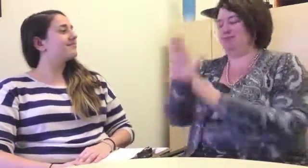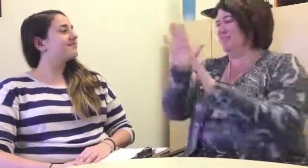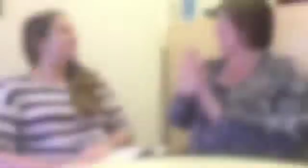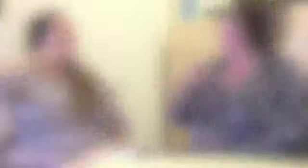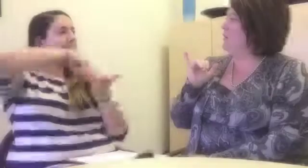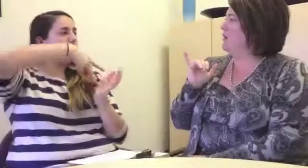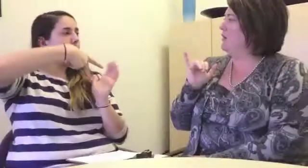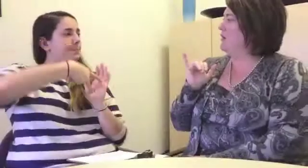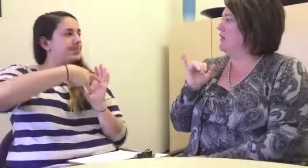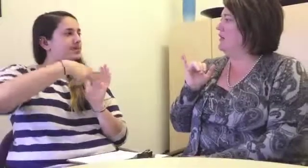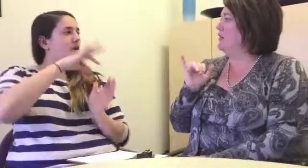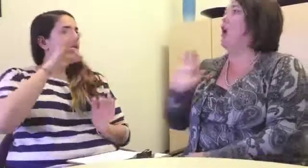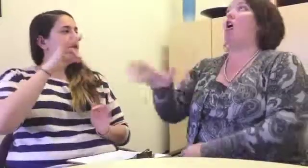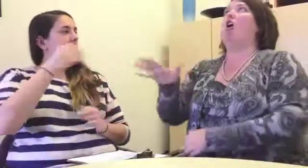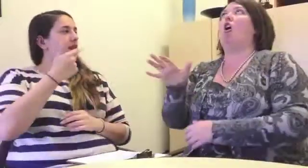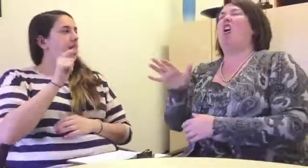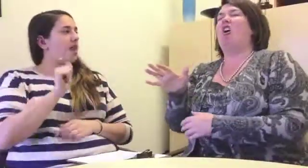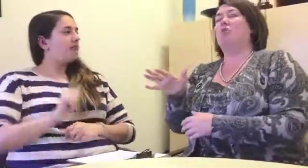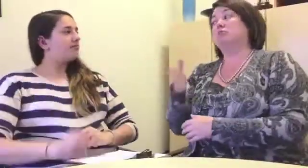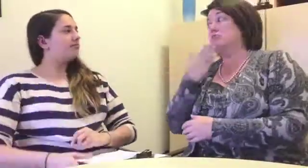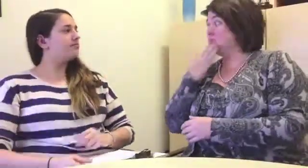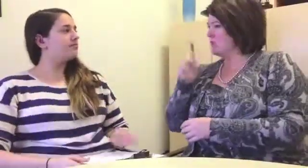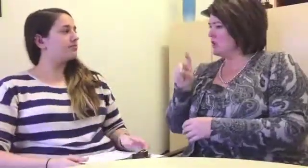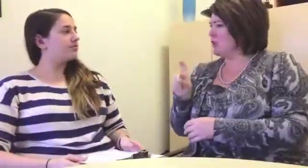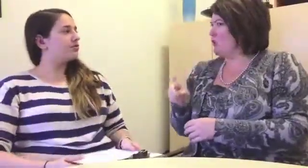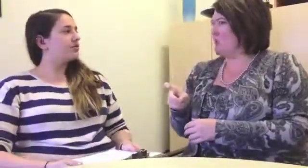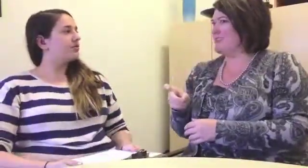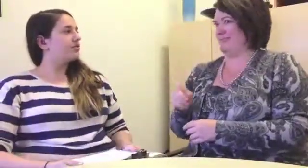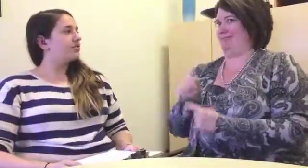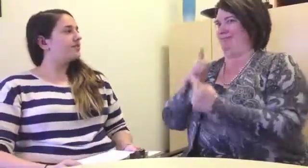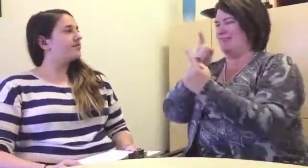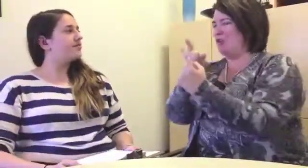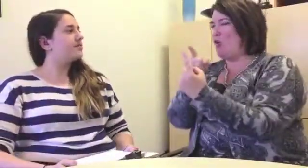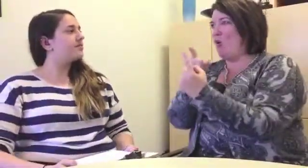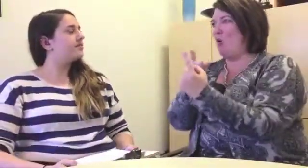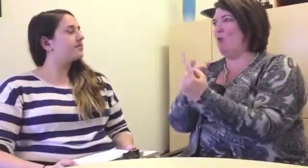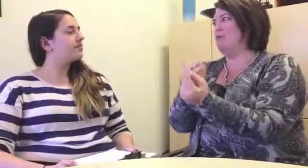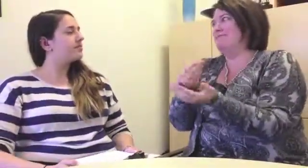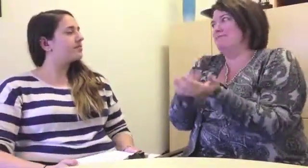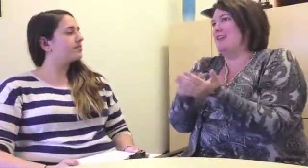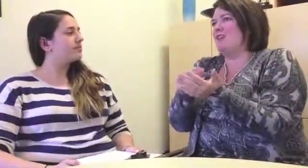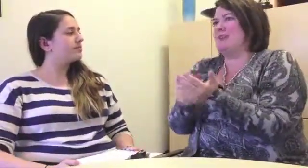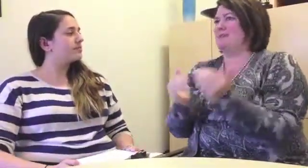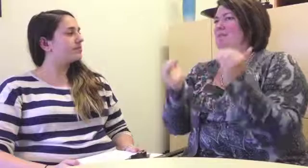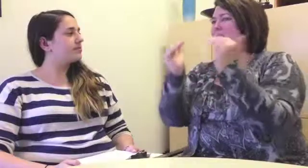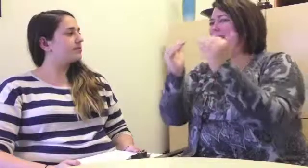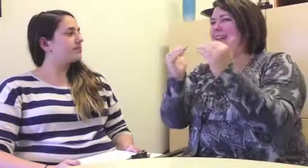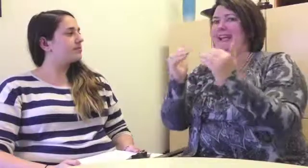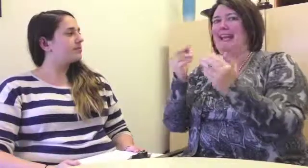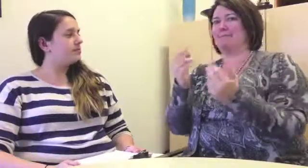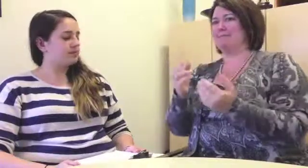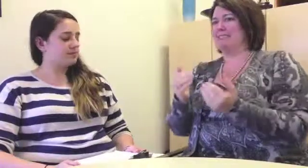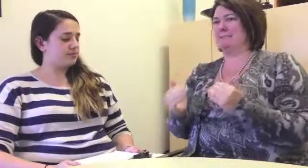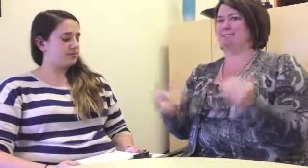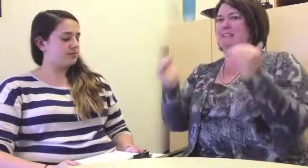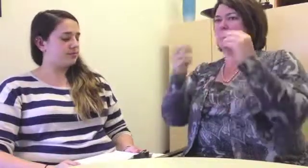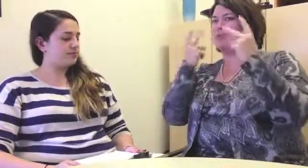fabulous. The students were fabulous. Overall, it was great. And what's the purpose of the gala? Oh, great question. We're